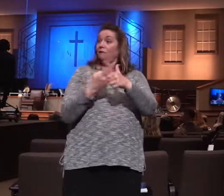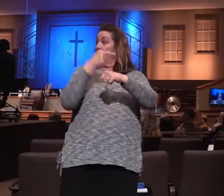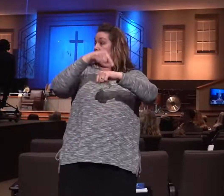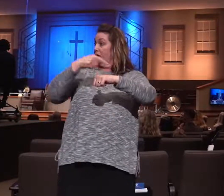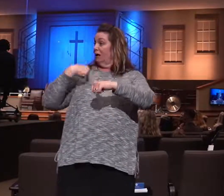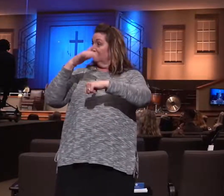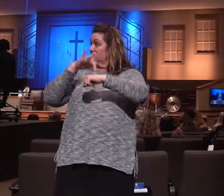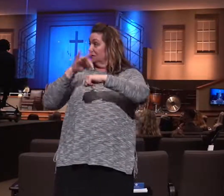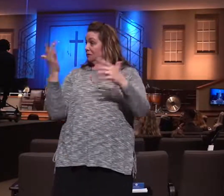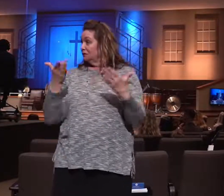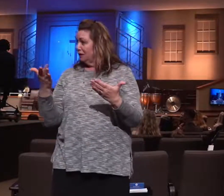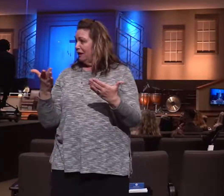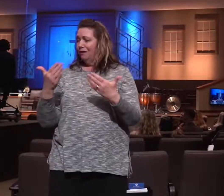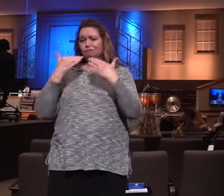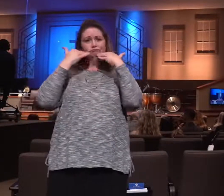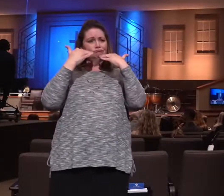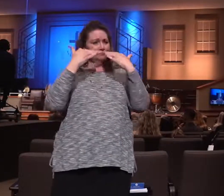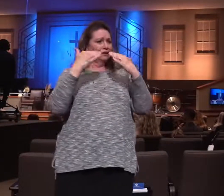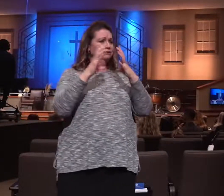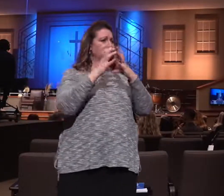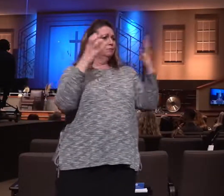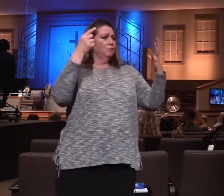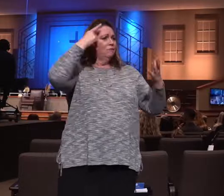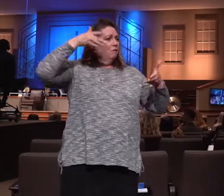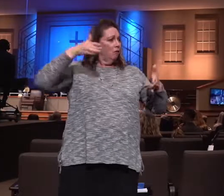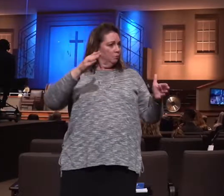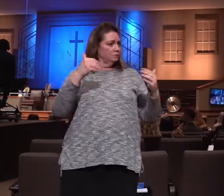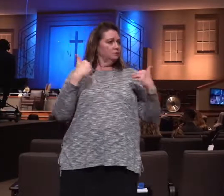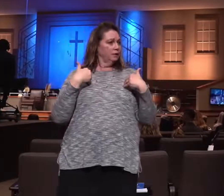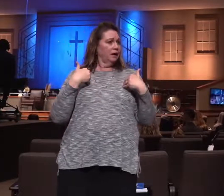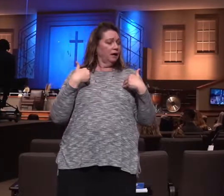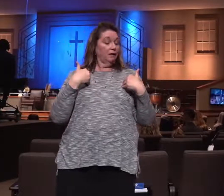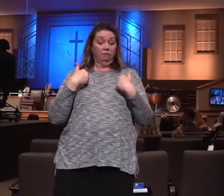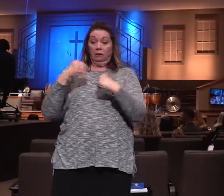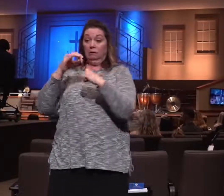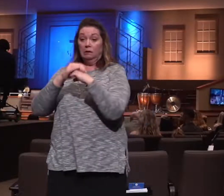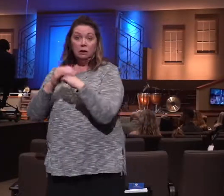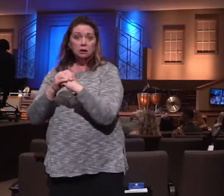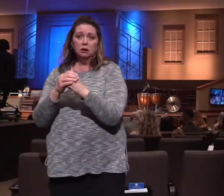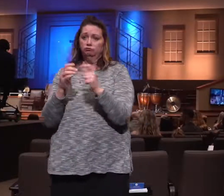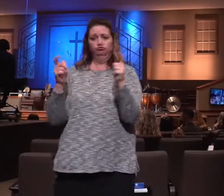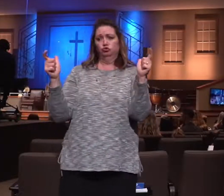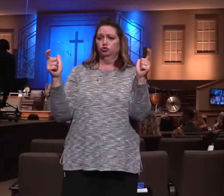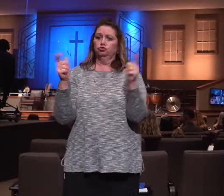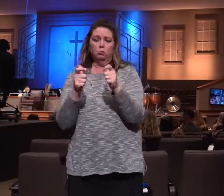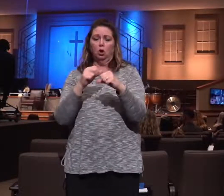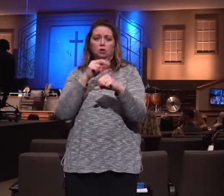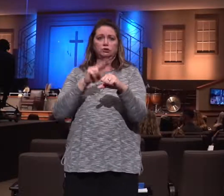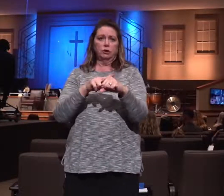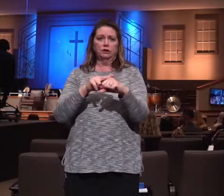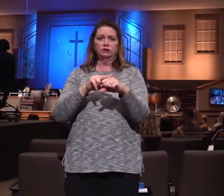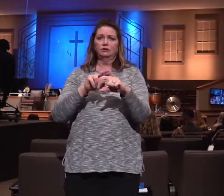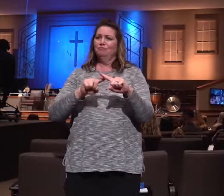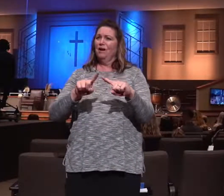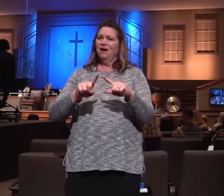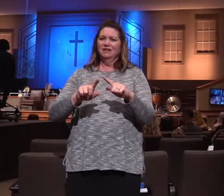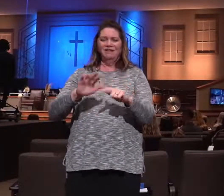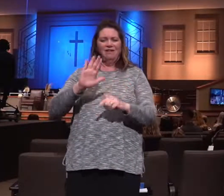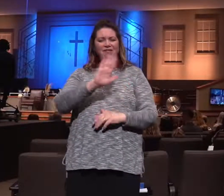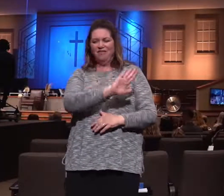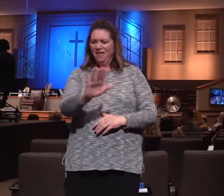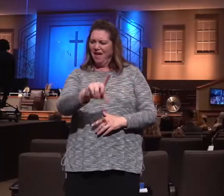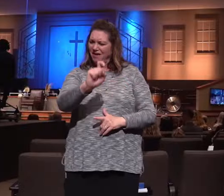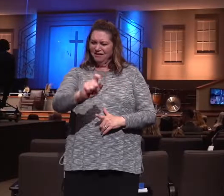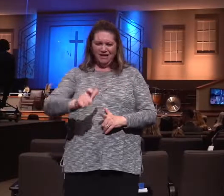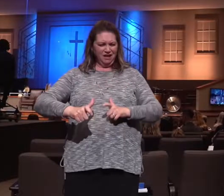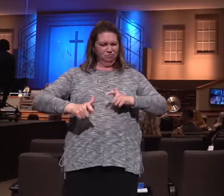here, and we're very, very thankful for the opportunity. England is a very small country with a gigantic need, if I can say it that